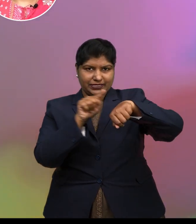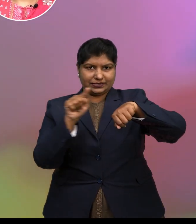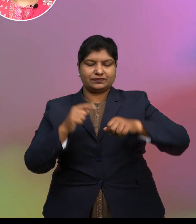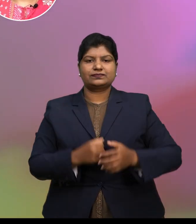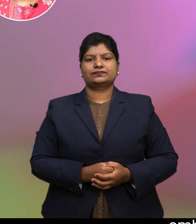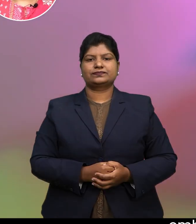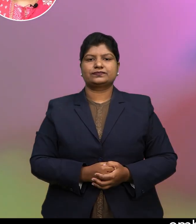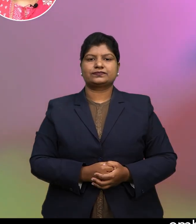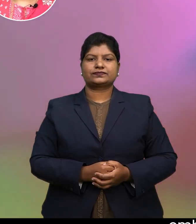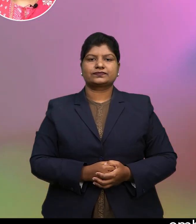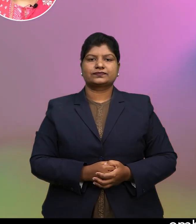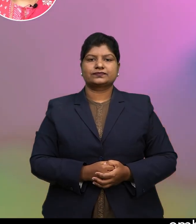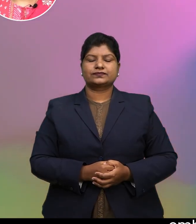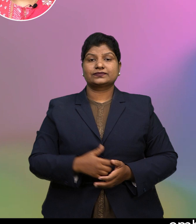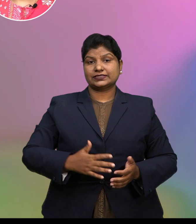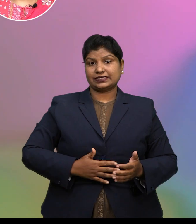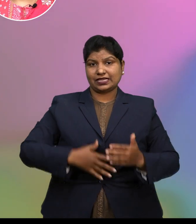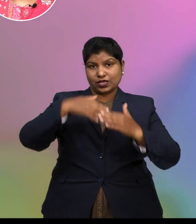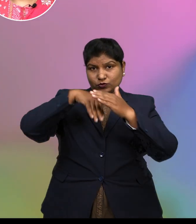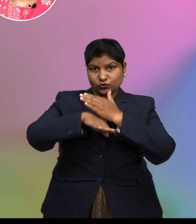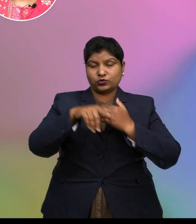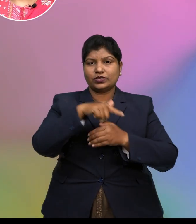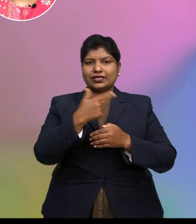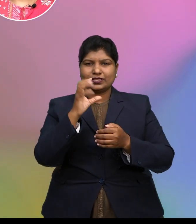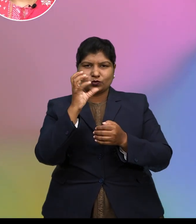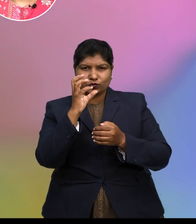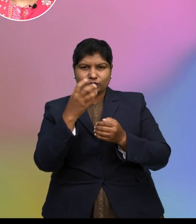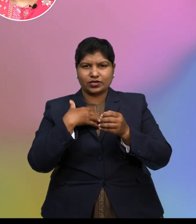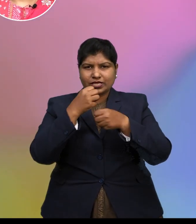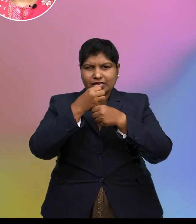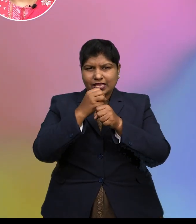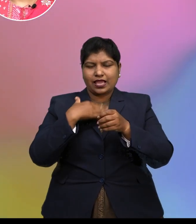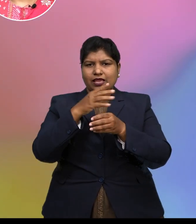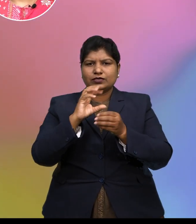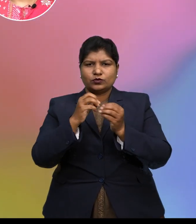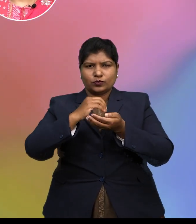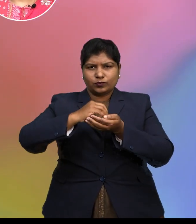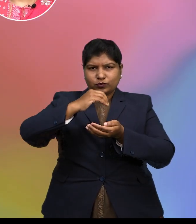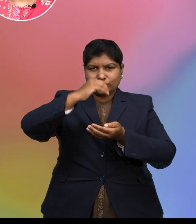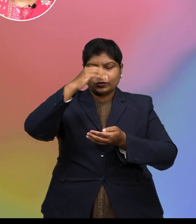embryonic development in the uterus.